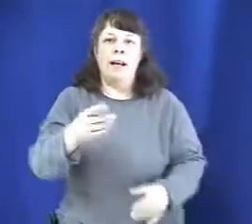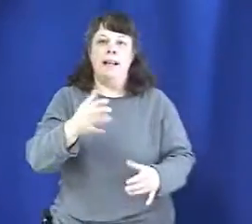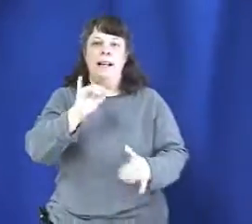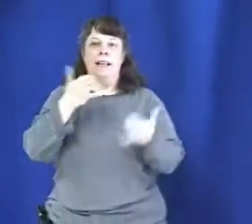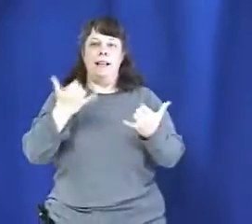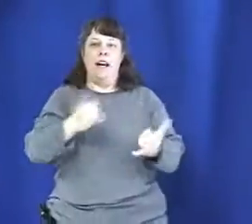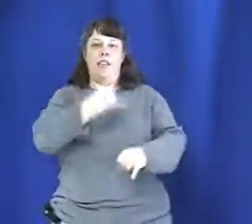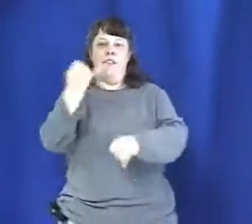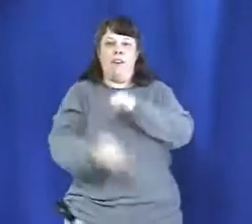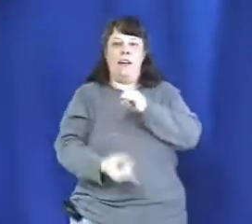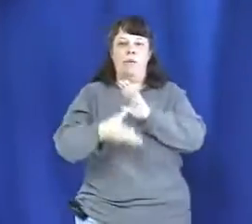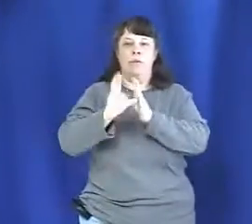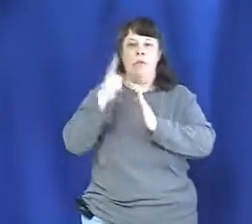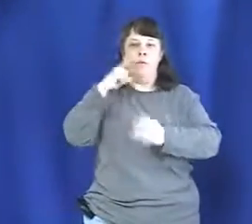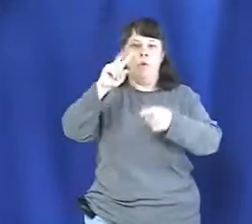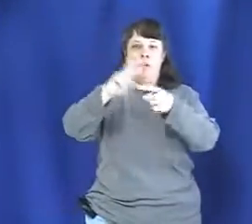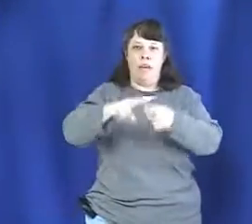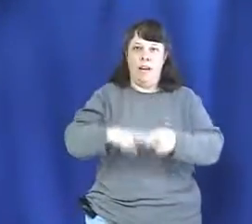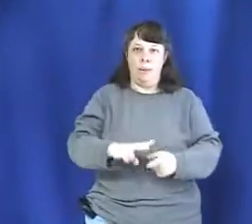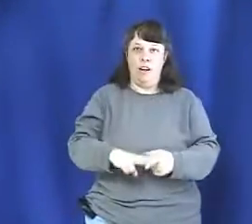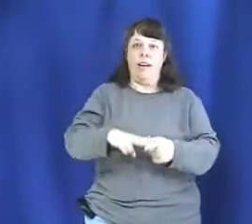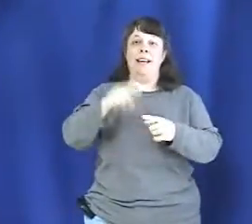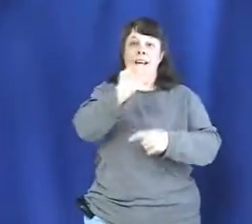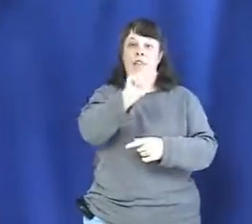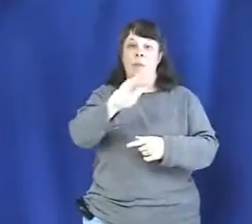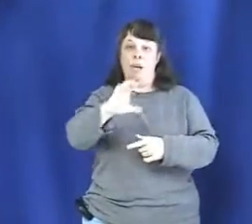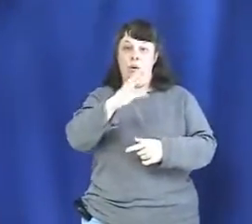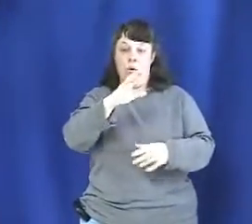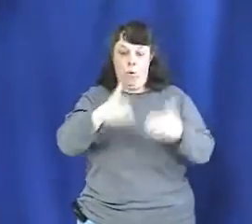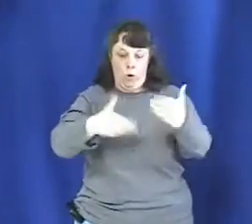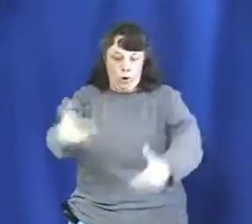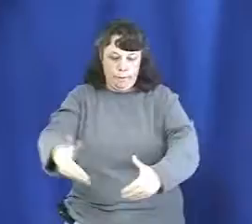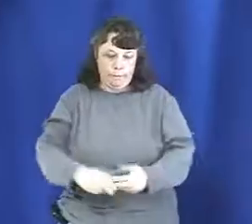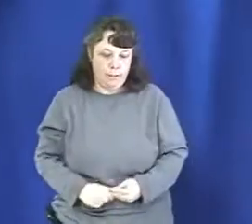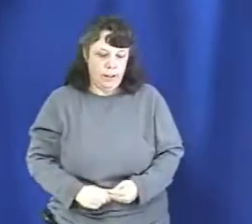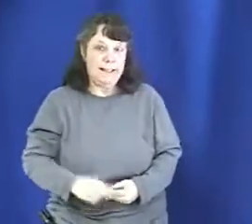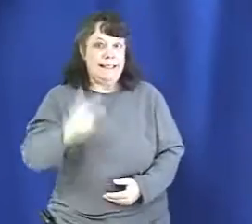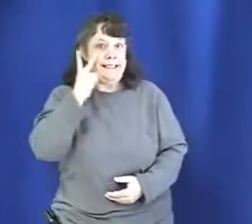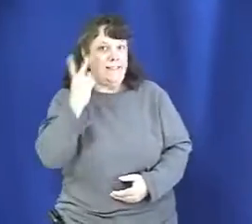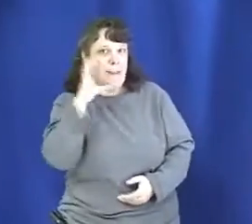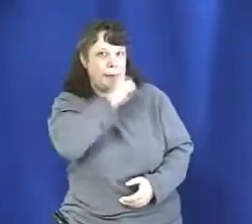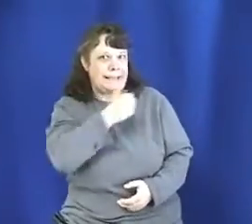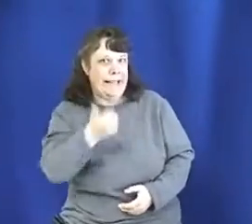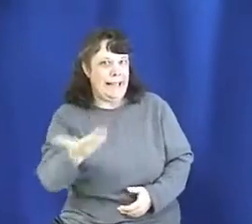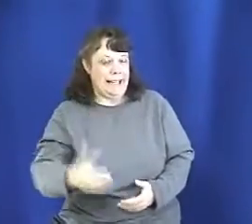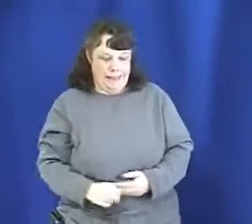Okay, now the final review for the vocabulary in alphabetical order. See if I missed anything.